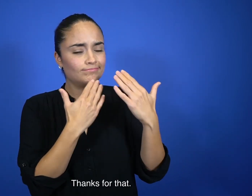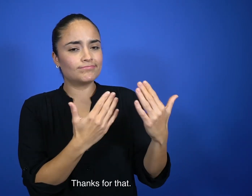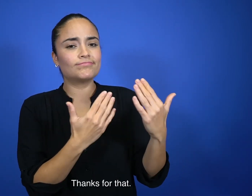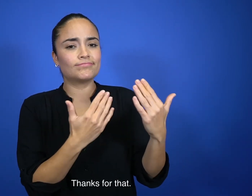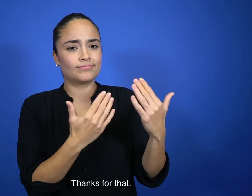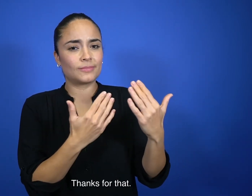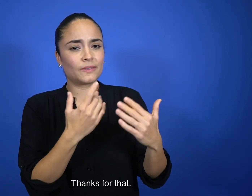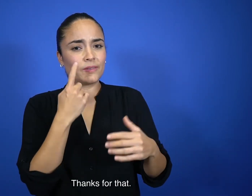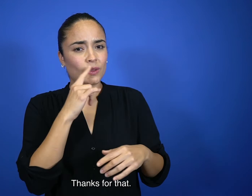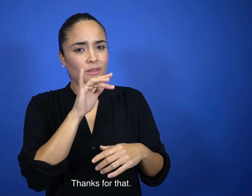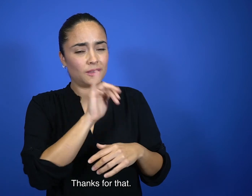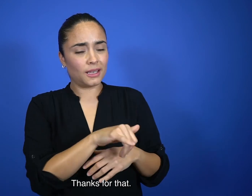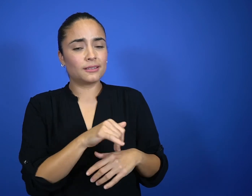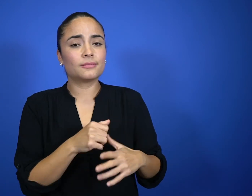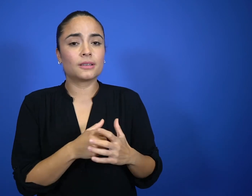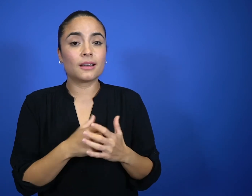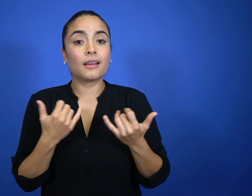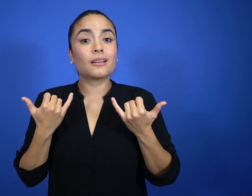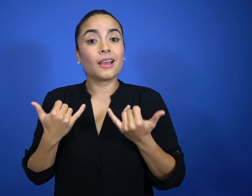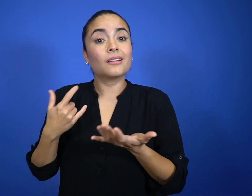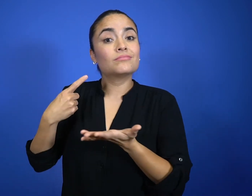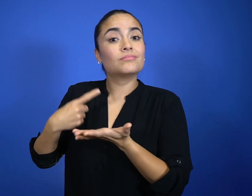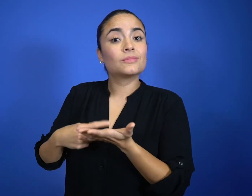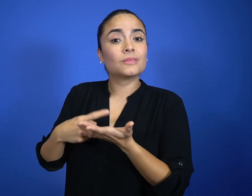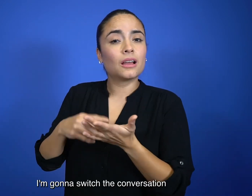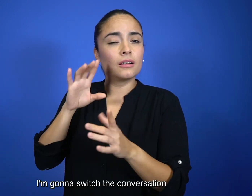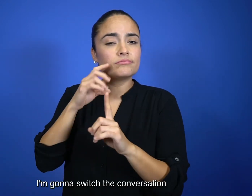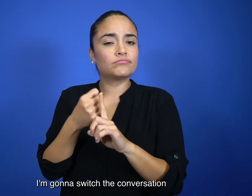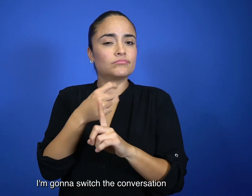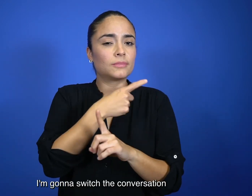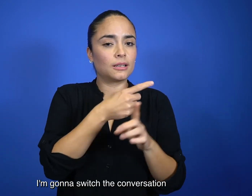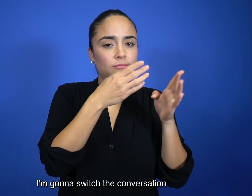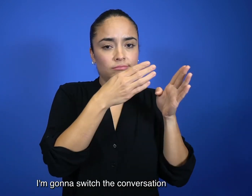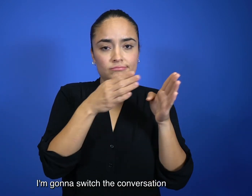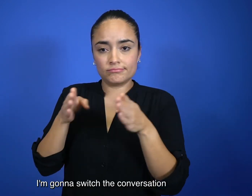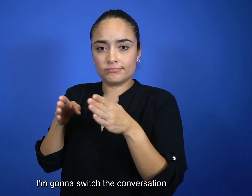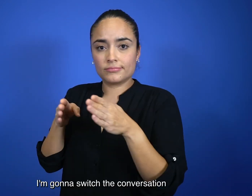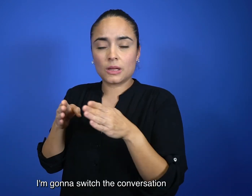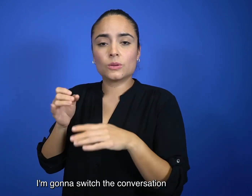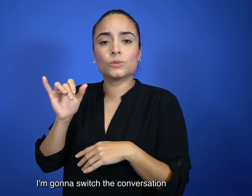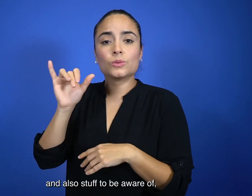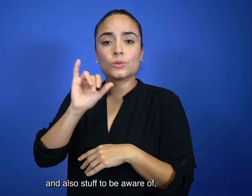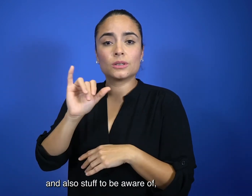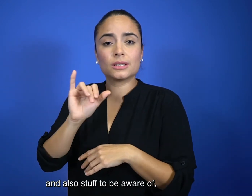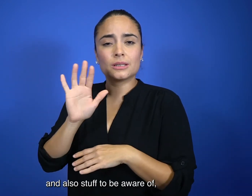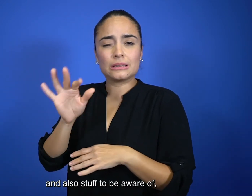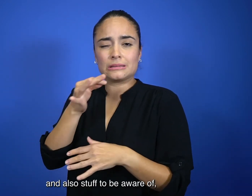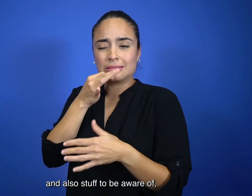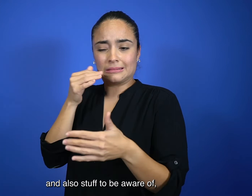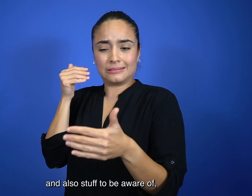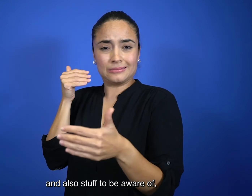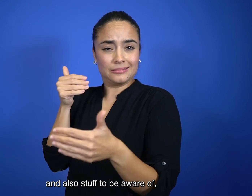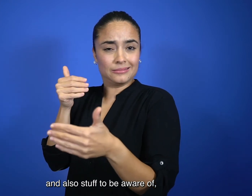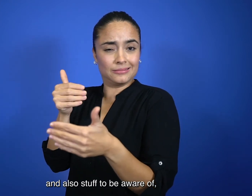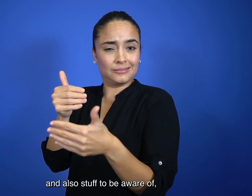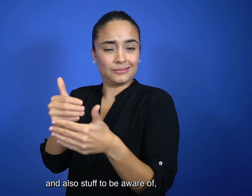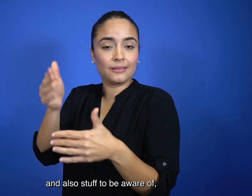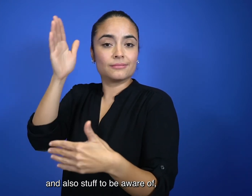Thanks for that. I'm going to switch the conversation and also start to be aware of